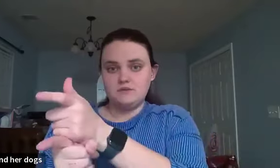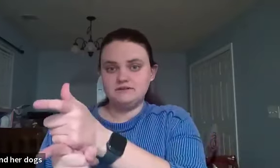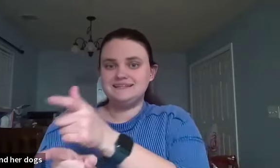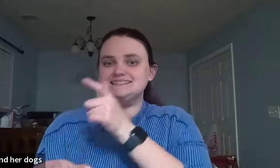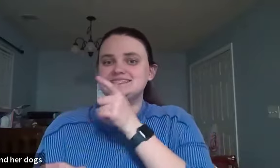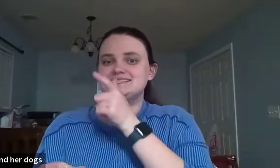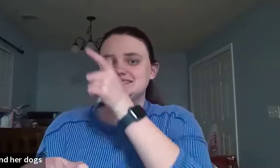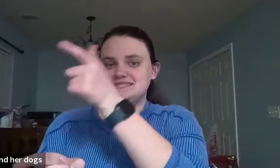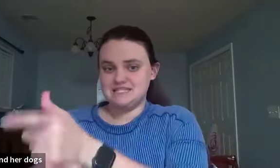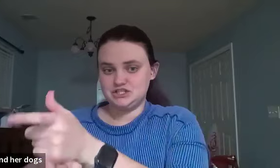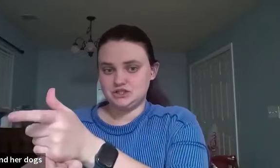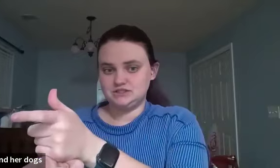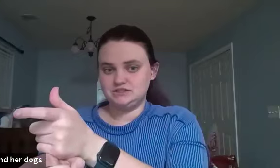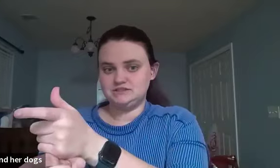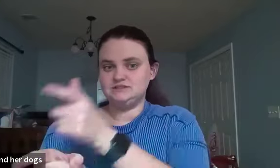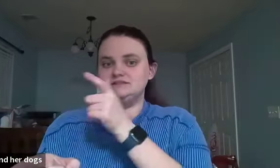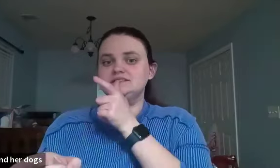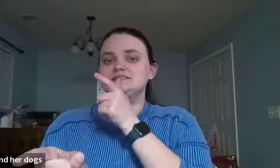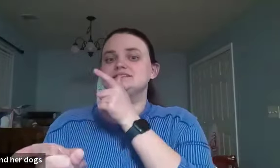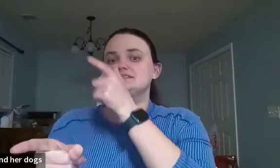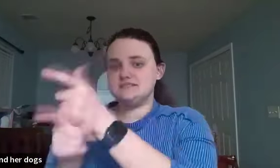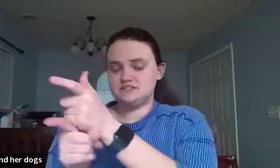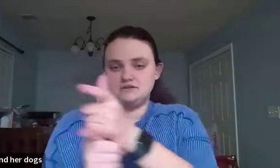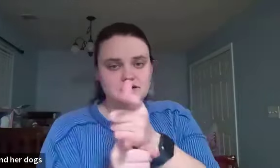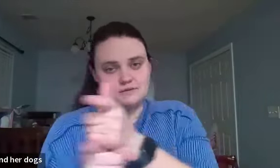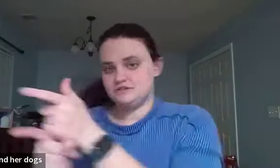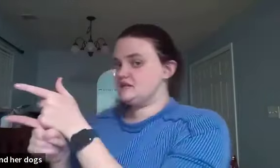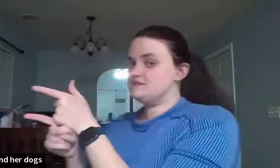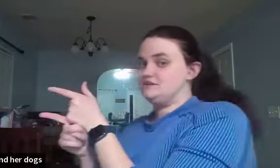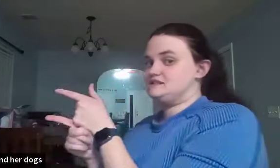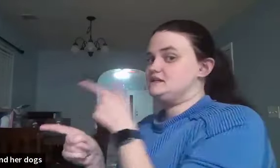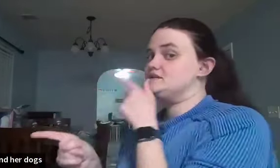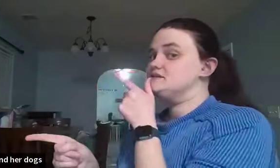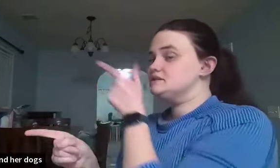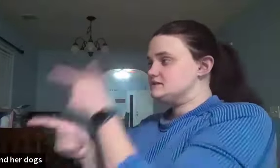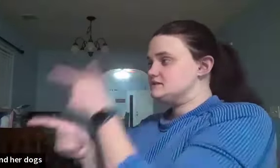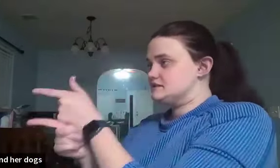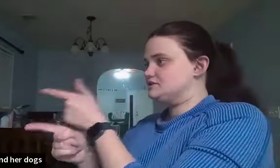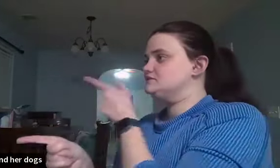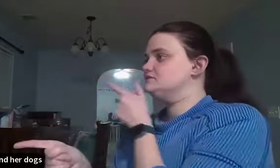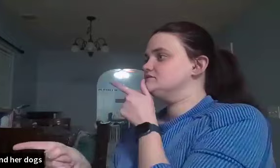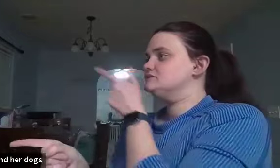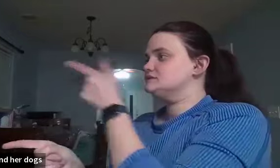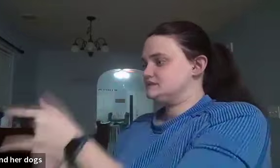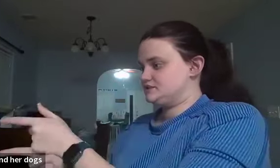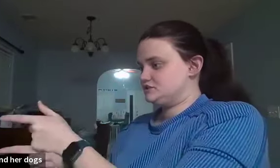top. Sister. Sister. I'm going to turn sideways so you can see it. Sister.